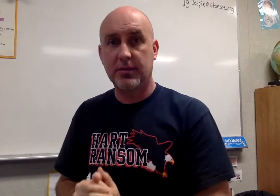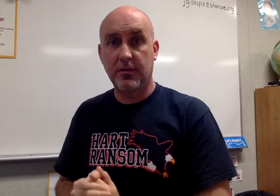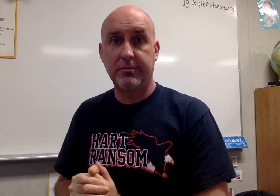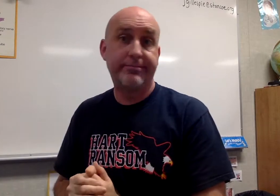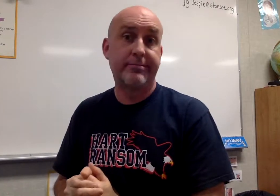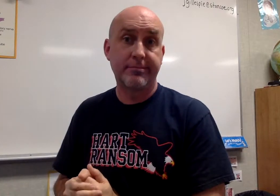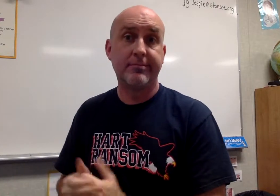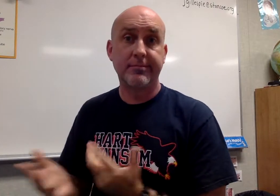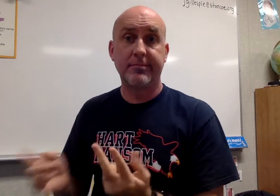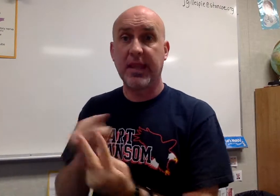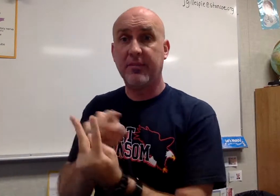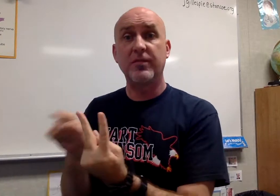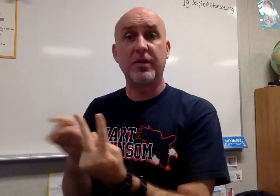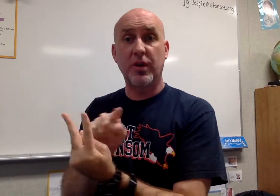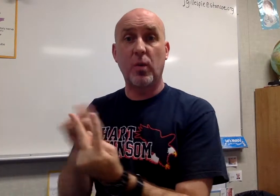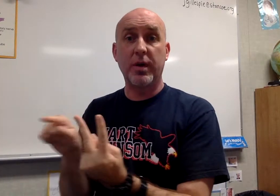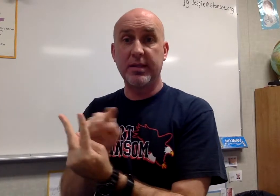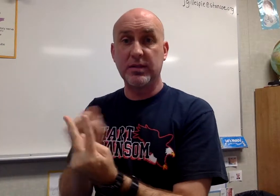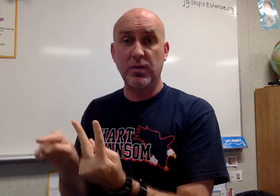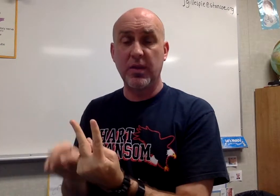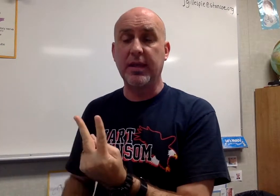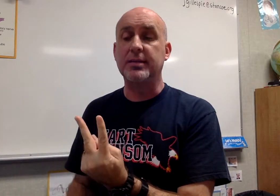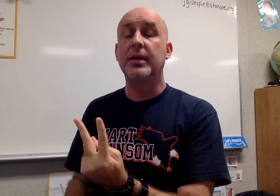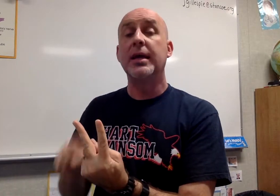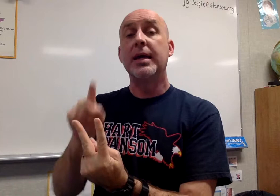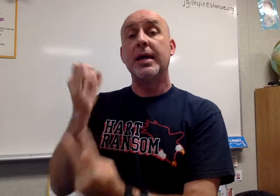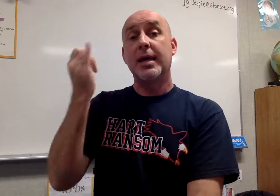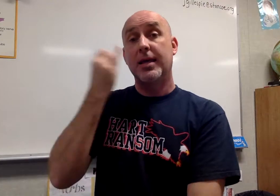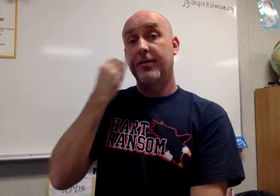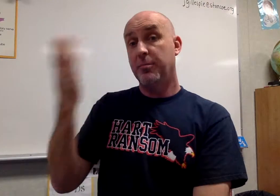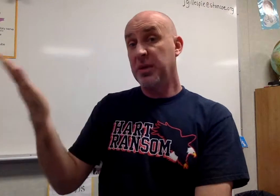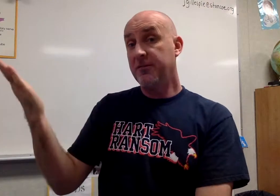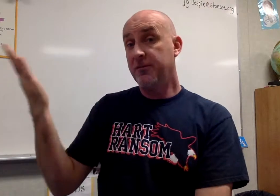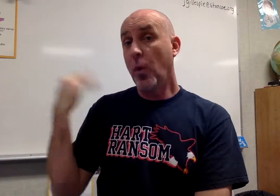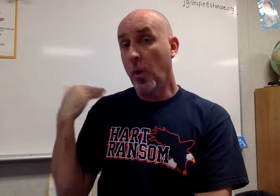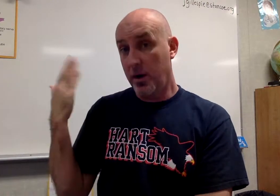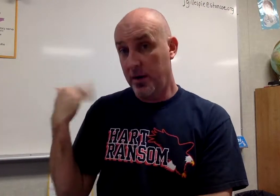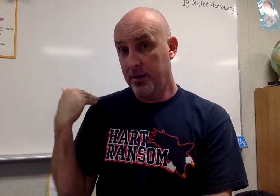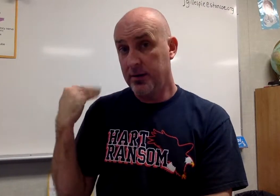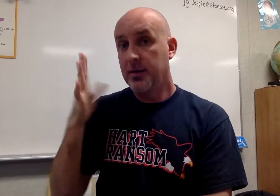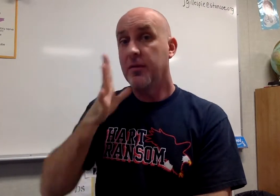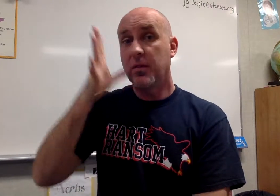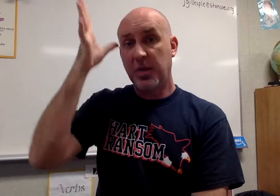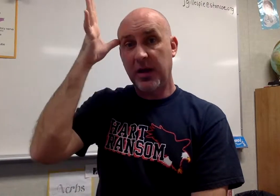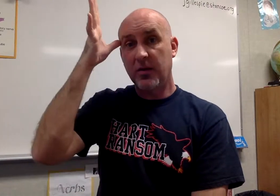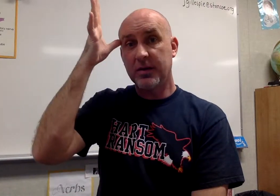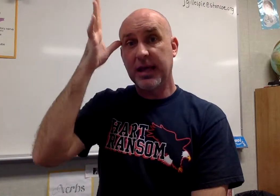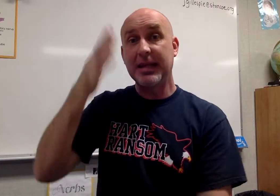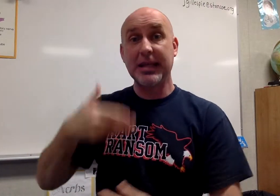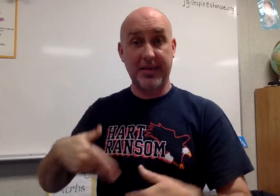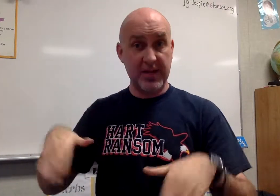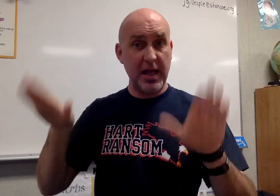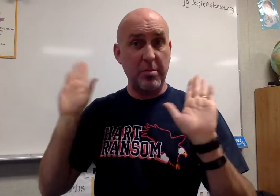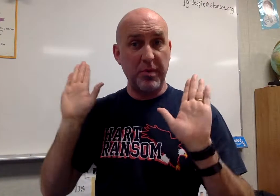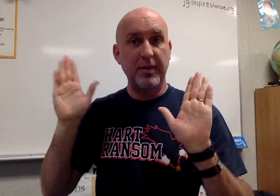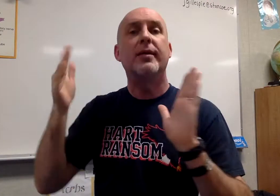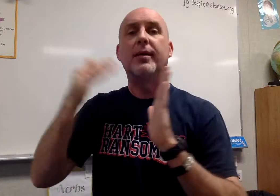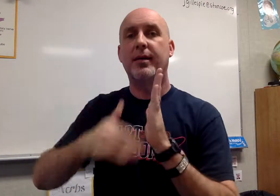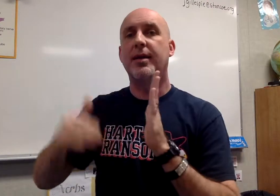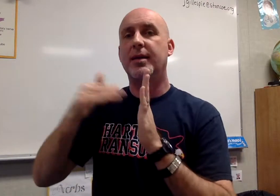successful. They have to figure out one of these two things. If before the parent had given up again and